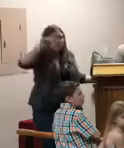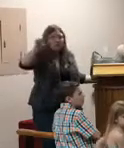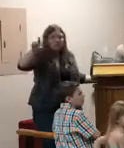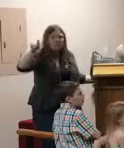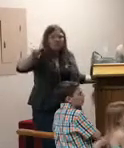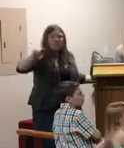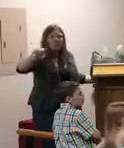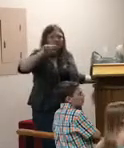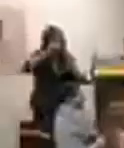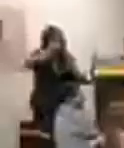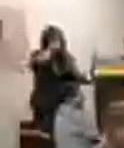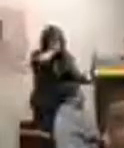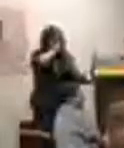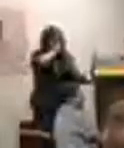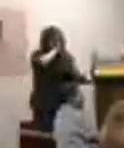Oh, okay.